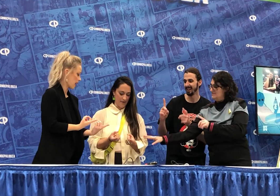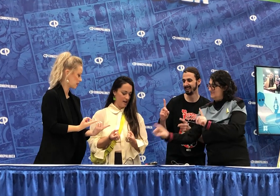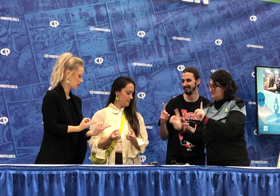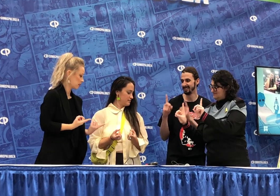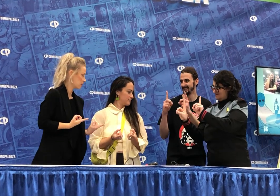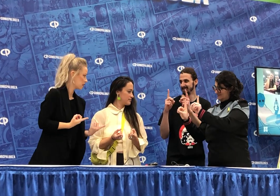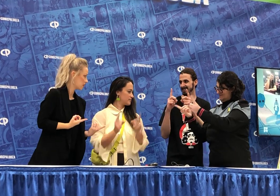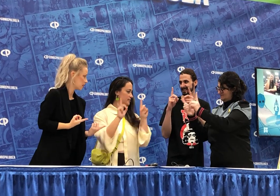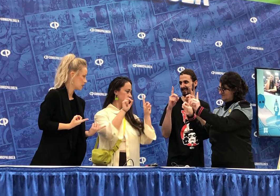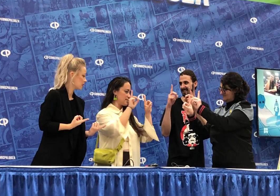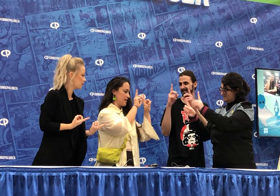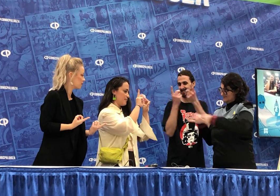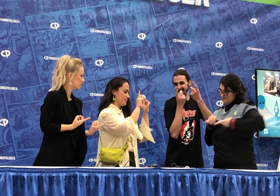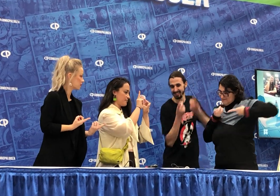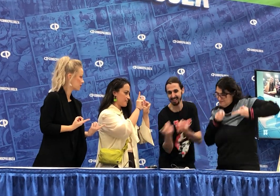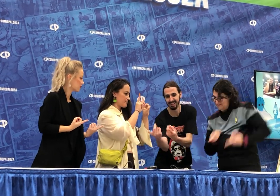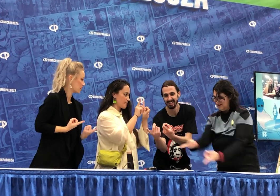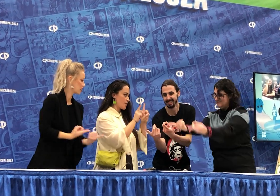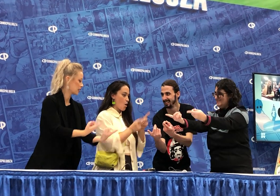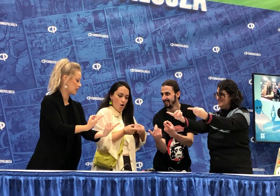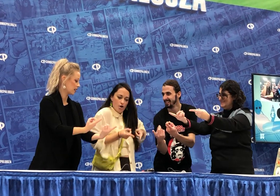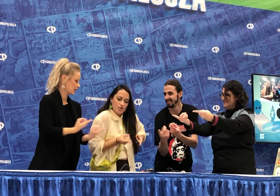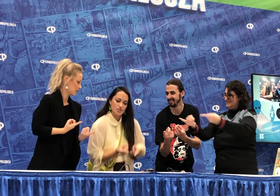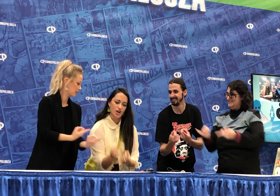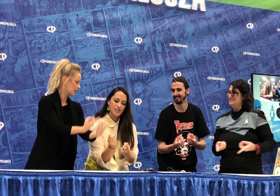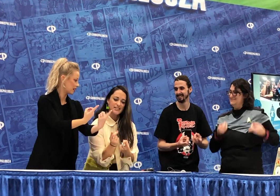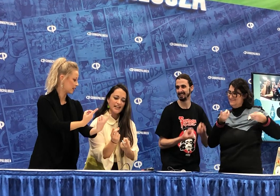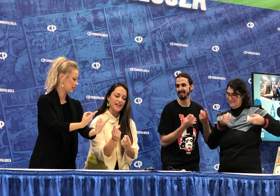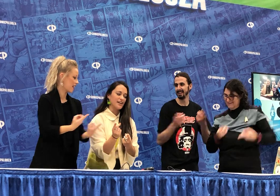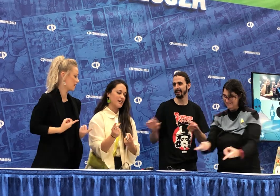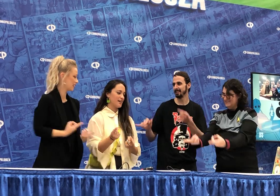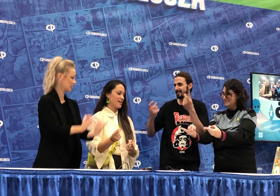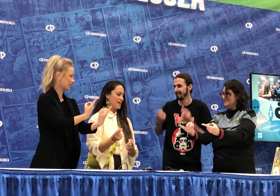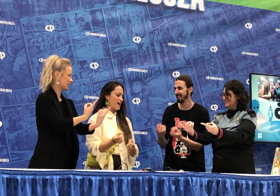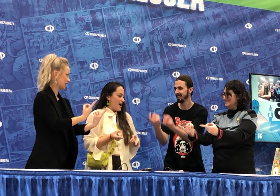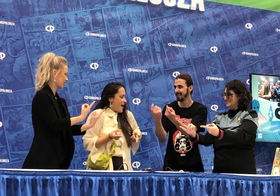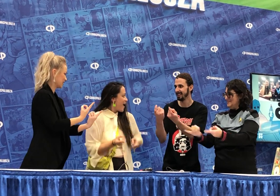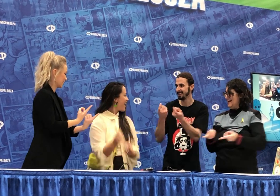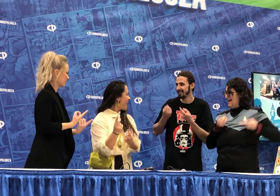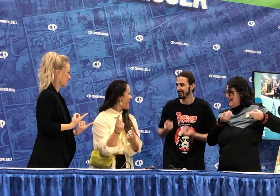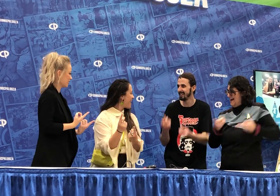the handshake for D, and then skiing. You got it.